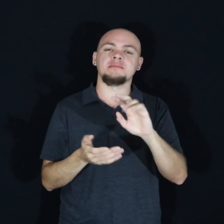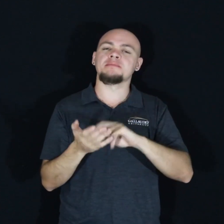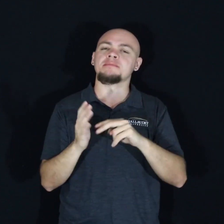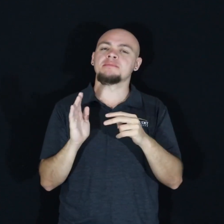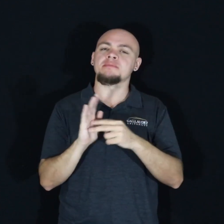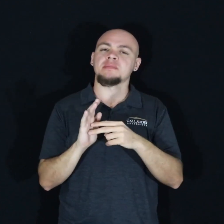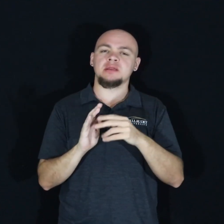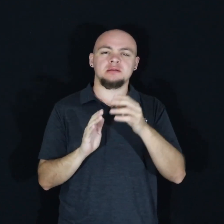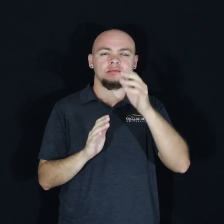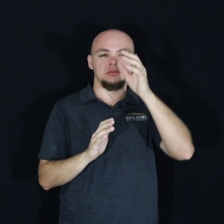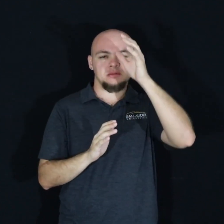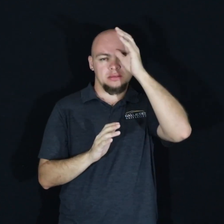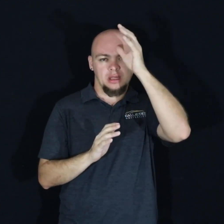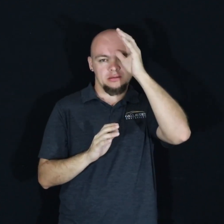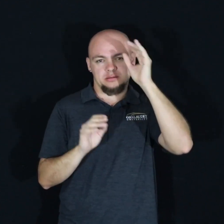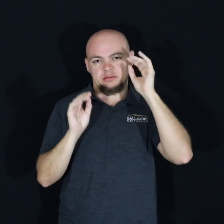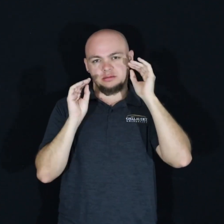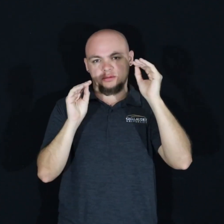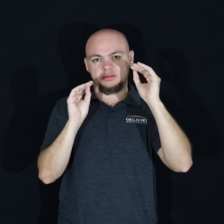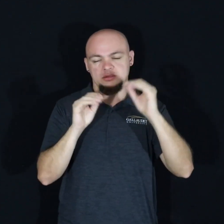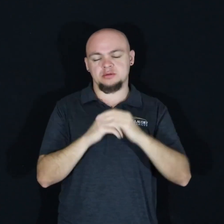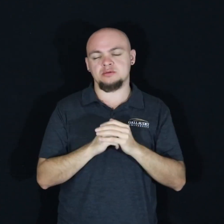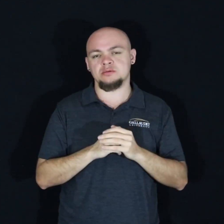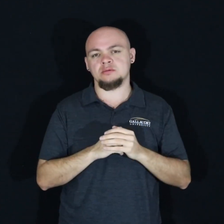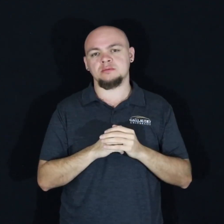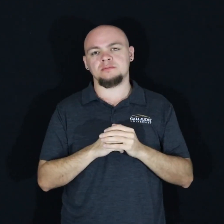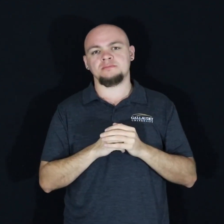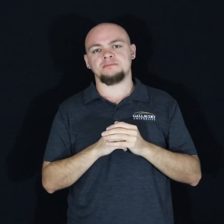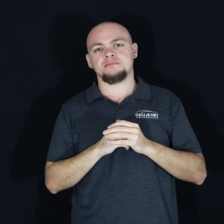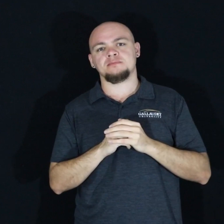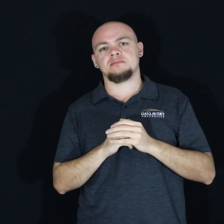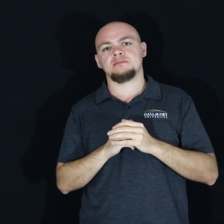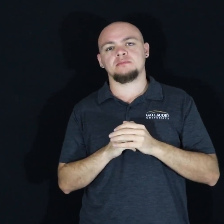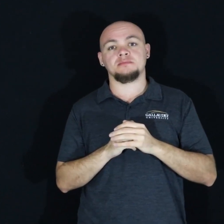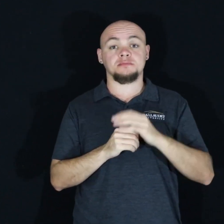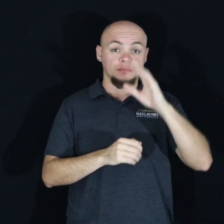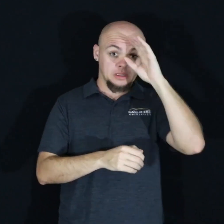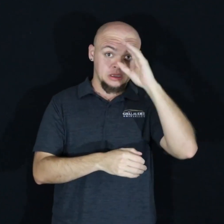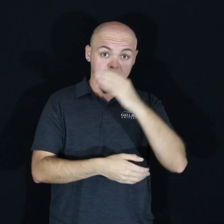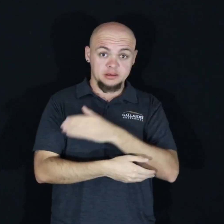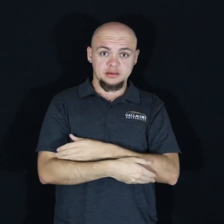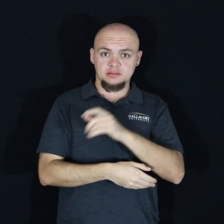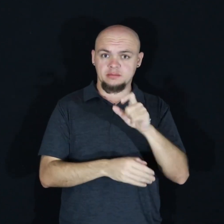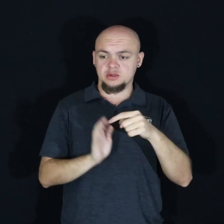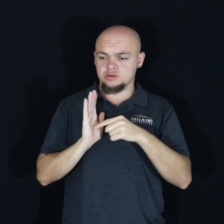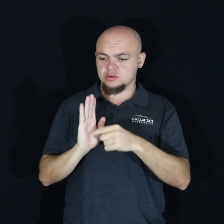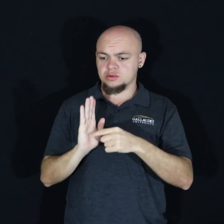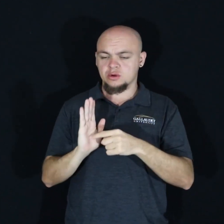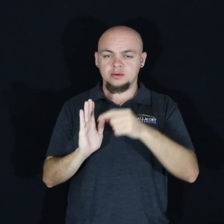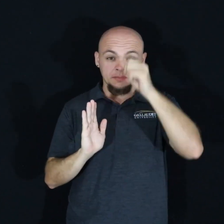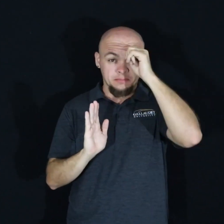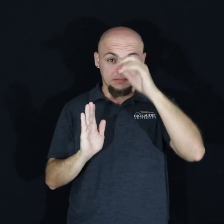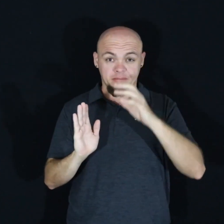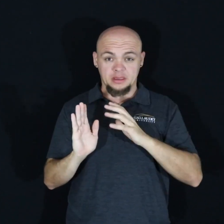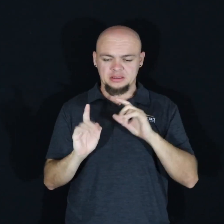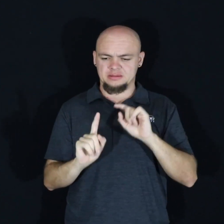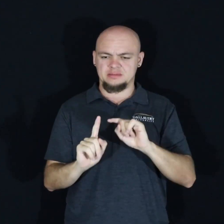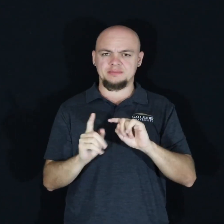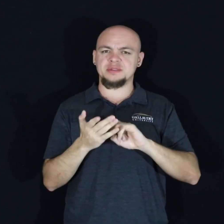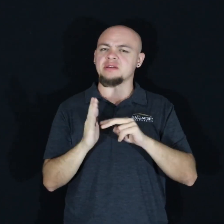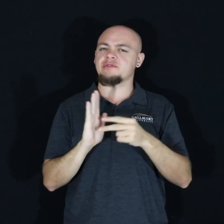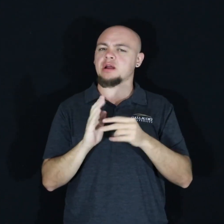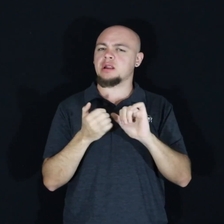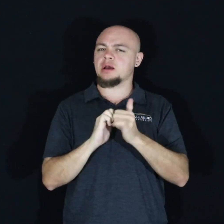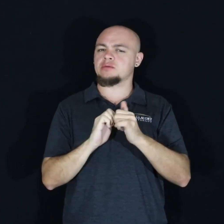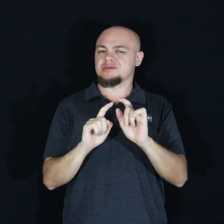to the dads here. I think we have got to show our sons a new definition of manhood. Now,